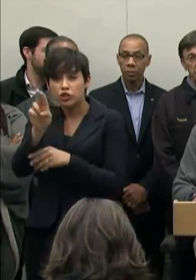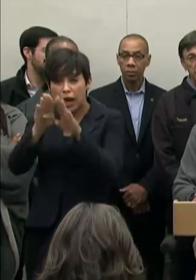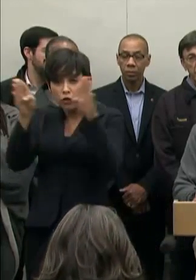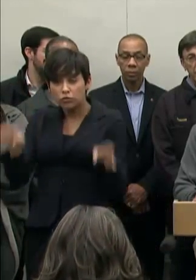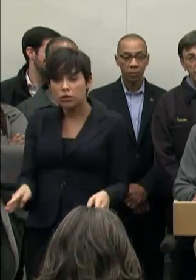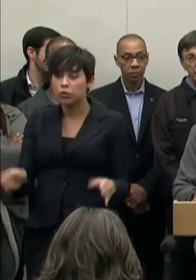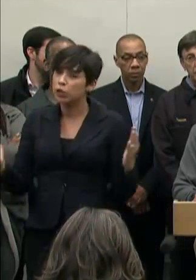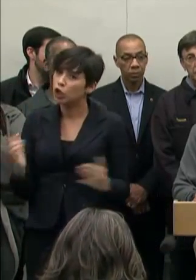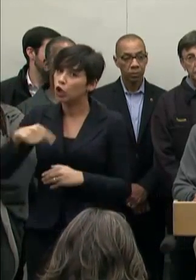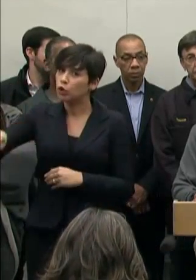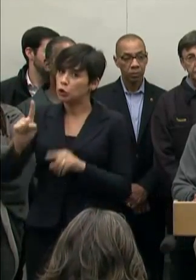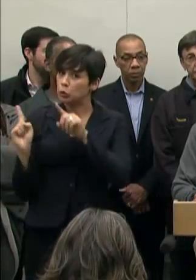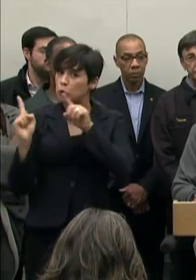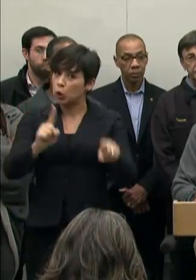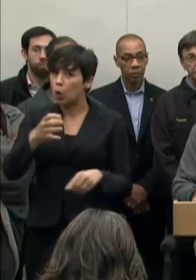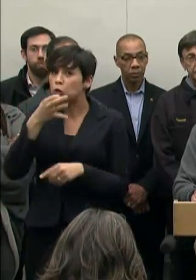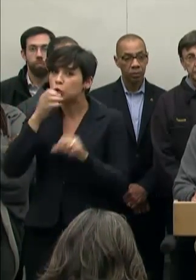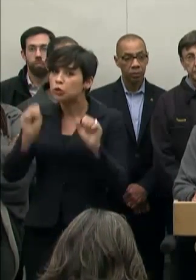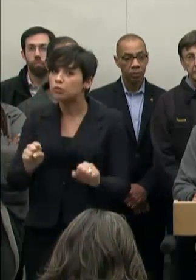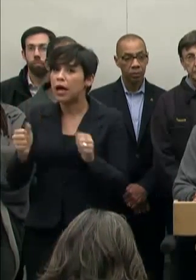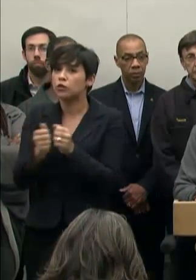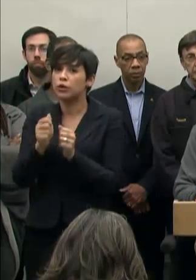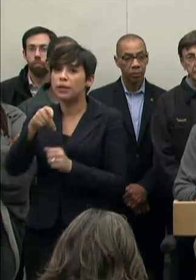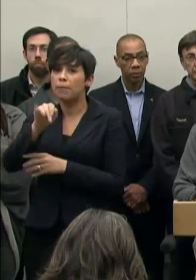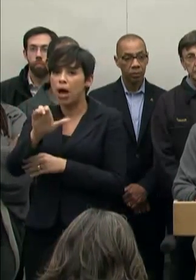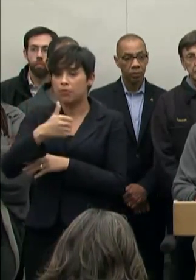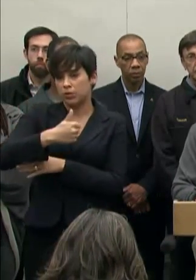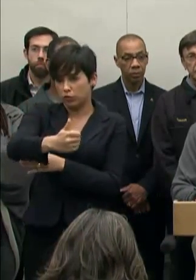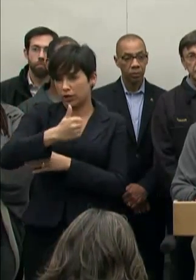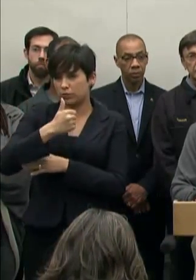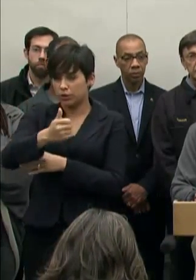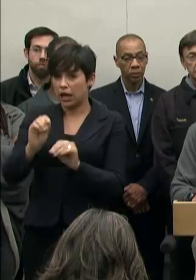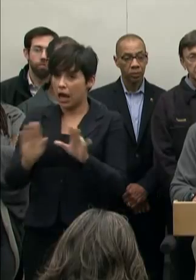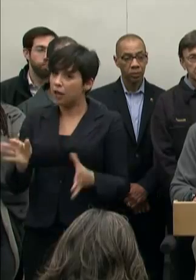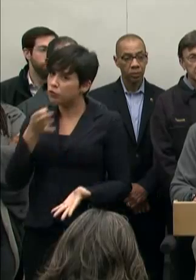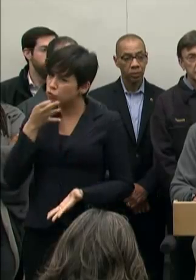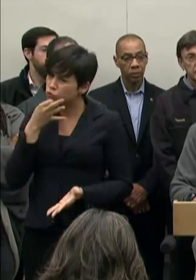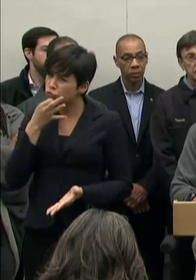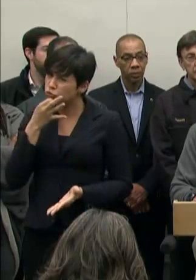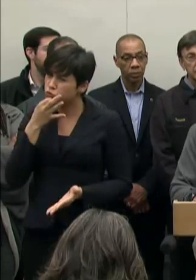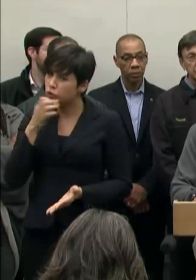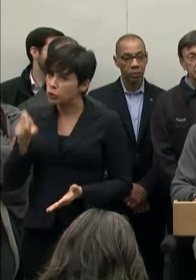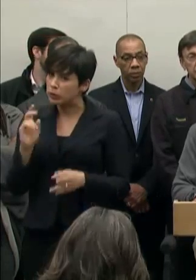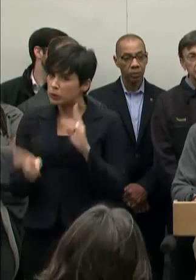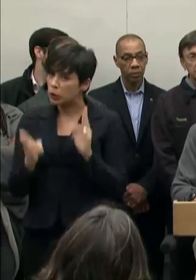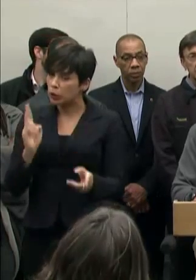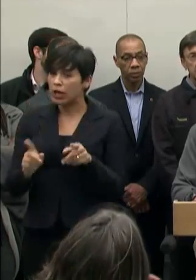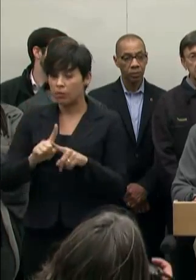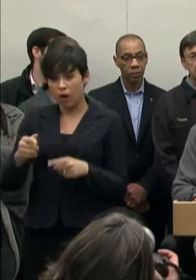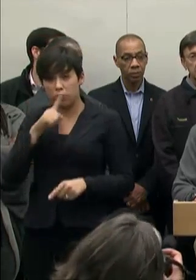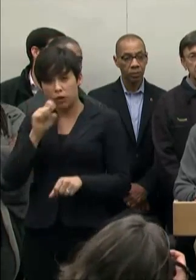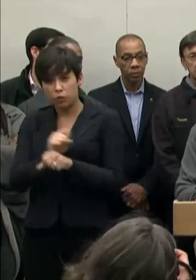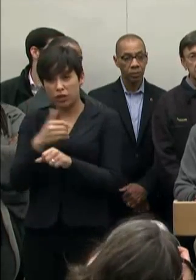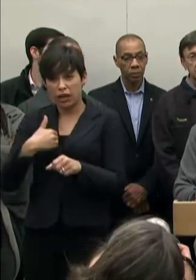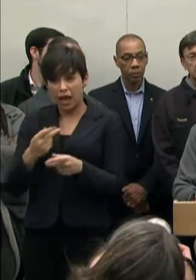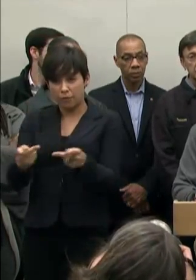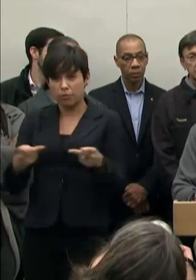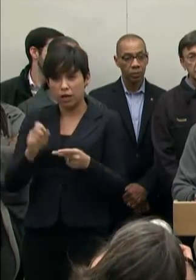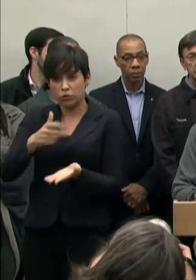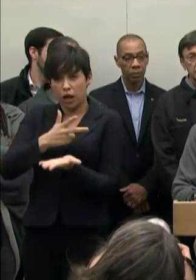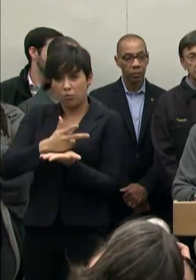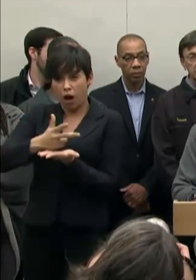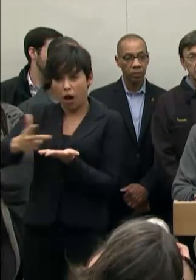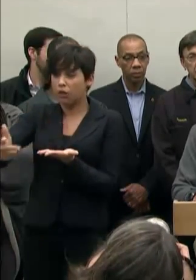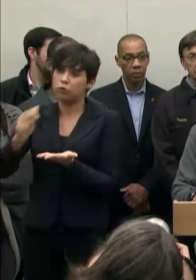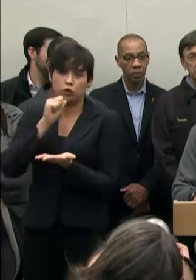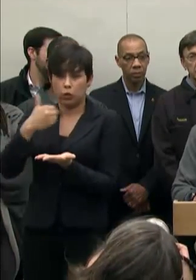via public transportation, and that has to be obviously as soon as possible, but there really aren't facilities to park cars.